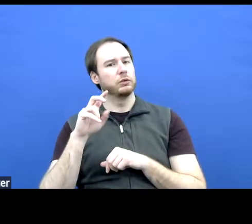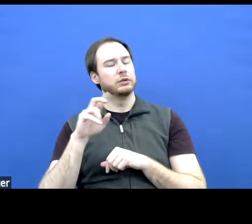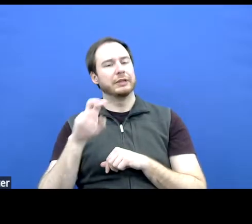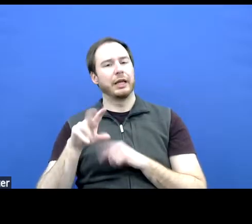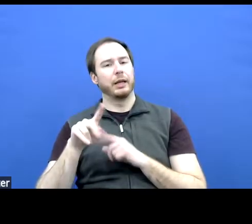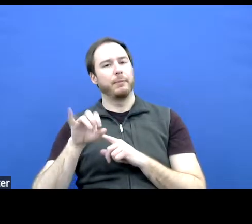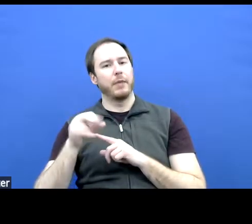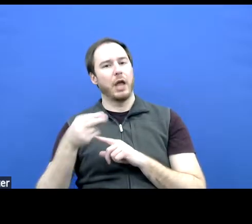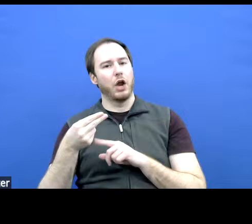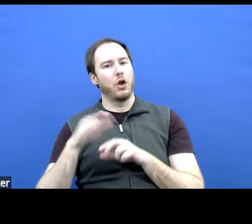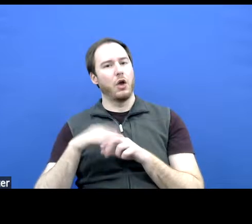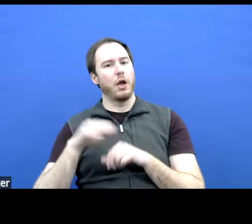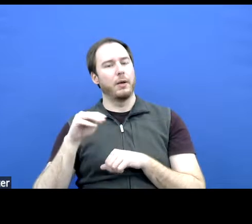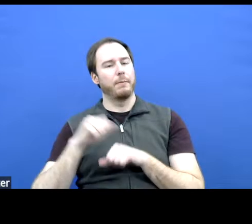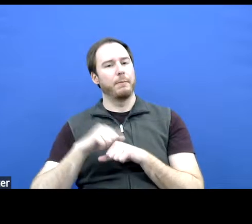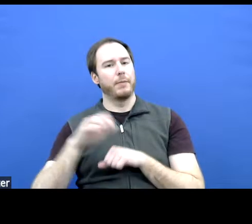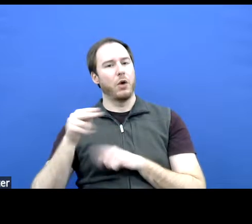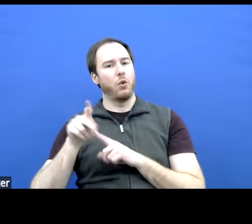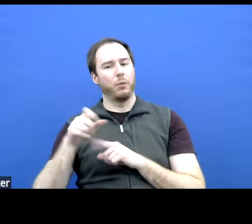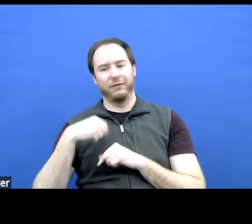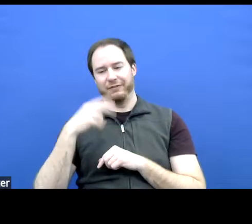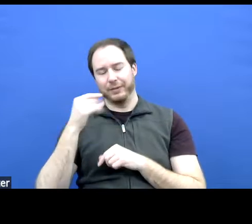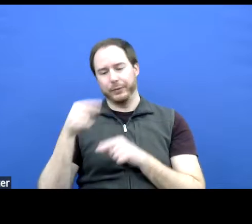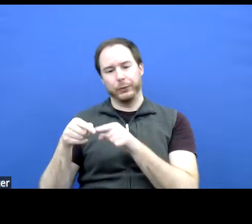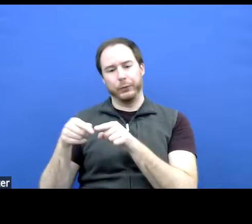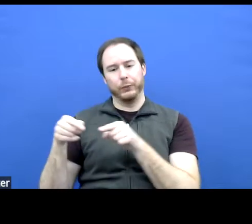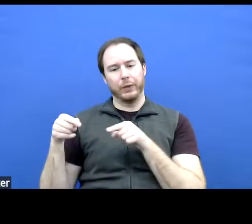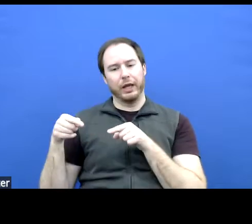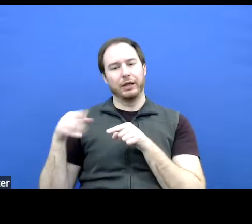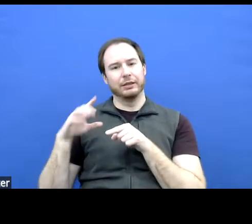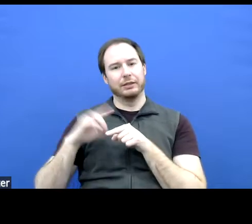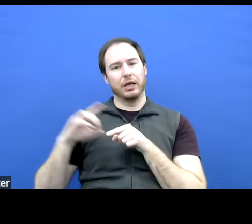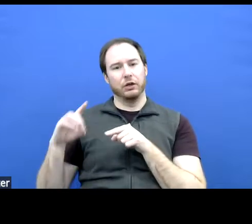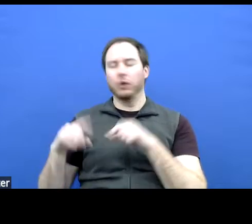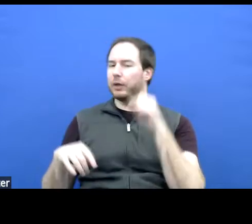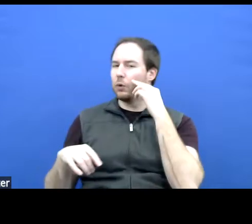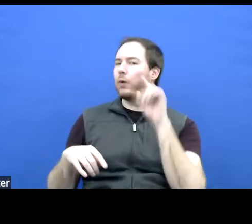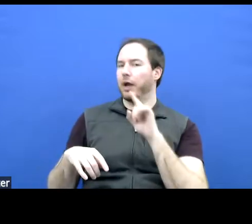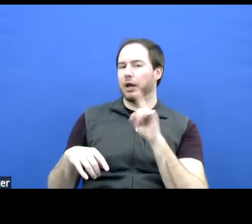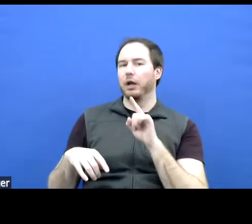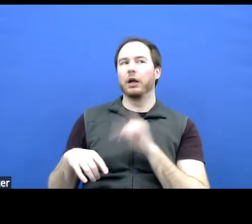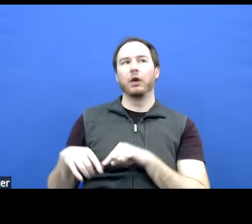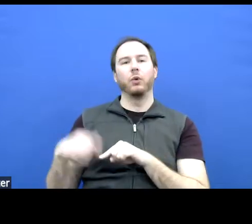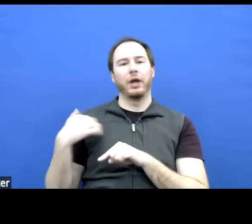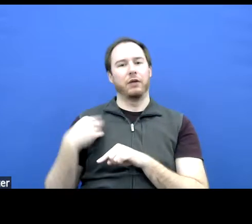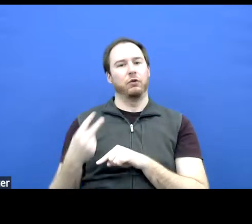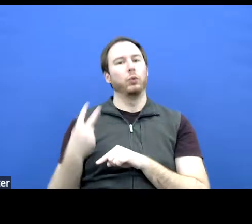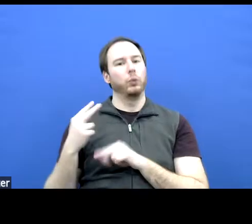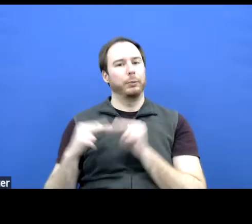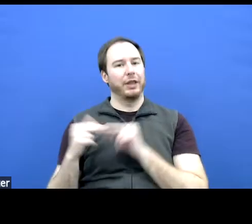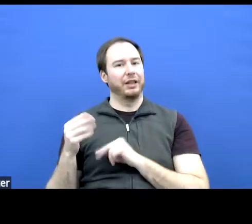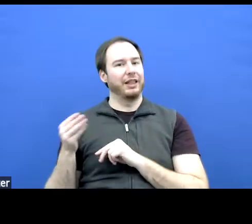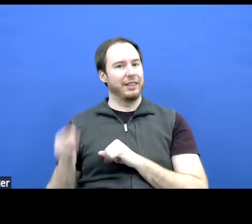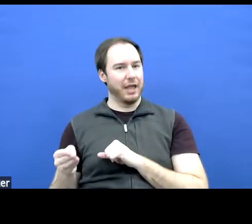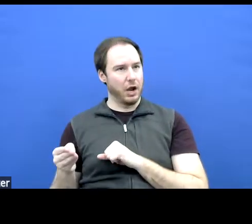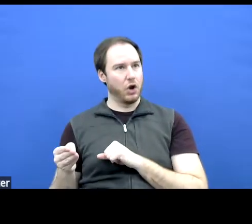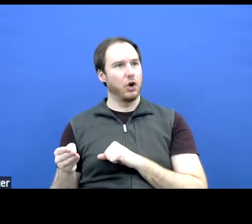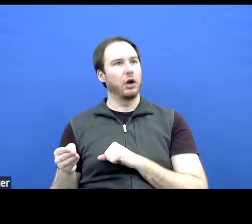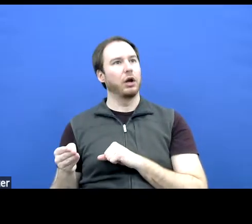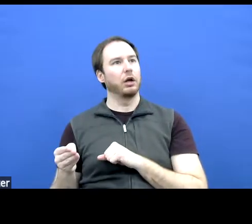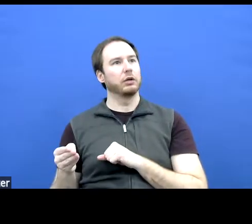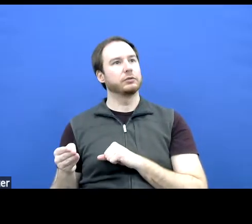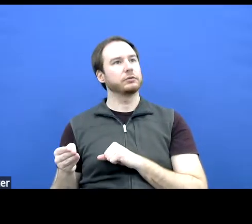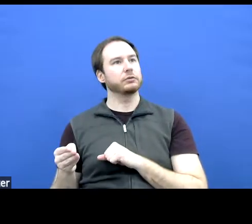Hope, there's a funny little wedge. There's a Dunkin' Donuts sitting Right, in the yes. corner. Yep, right by Wendy's. We have 2 buildings over there. Okay.